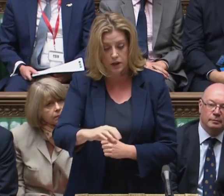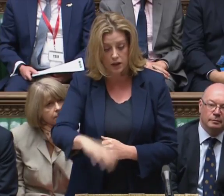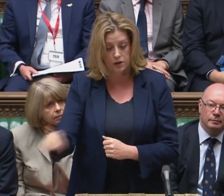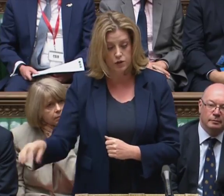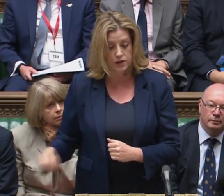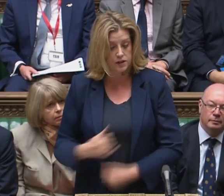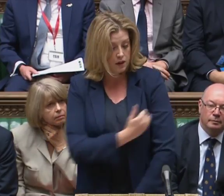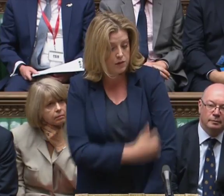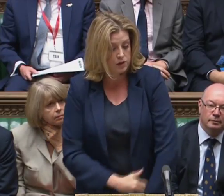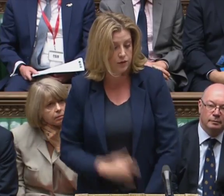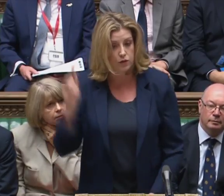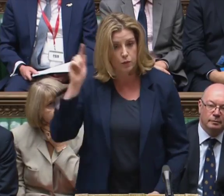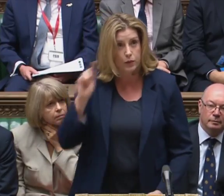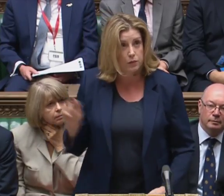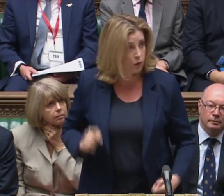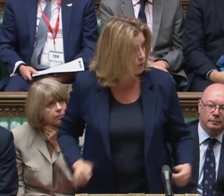country's most vulnerable people.